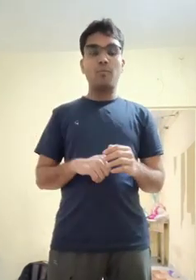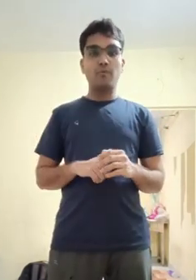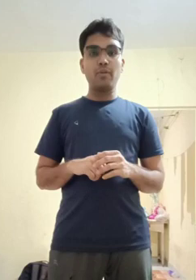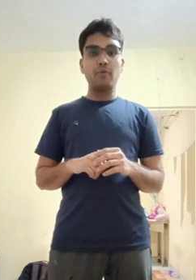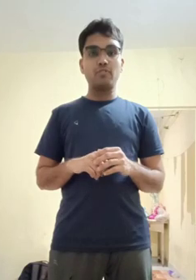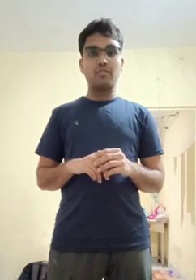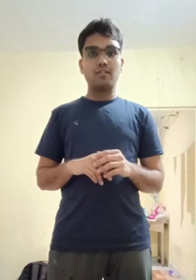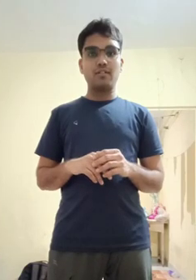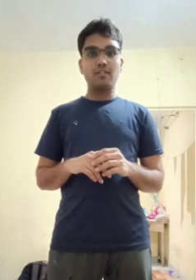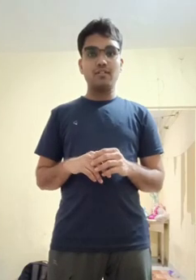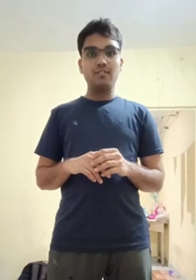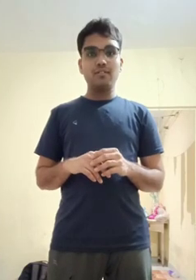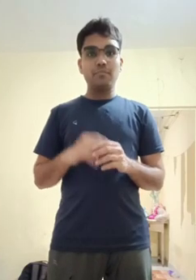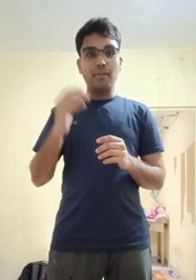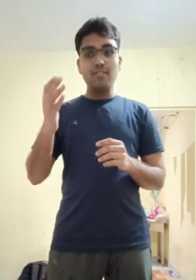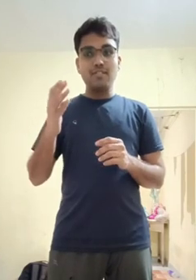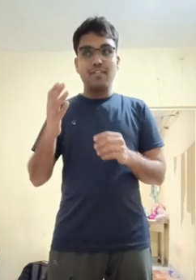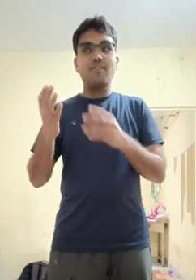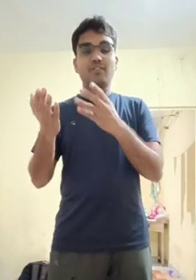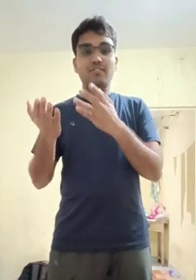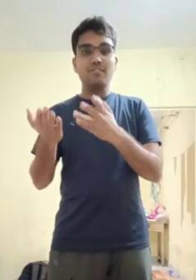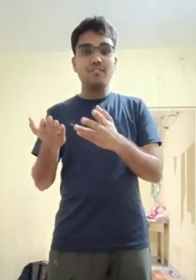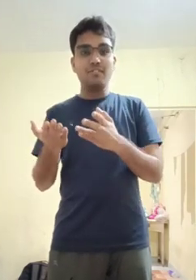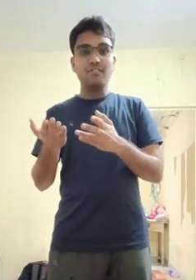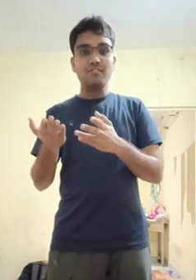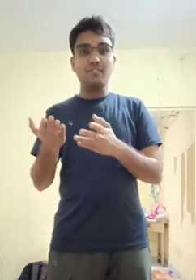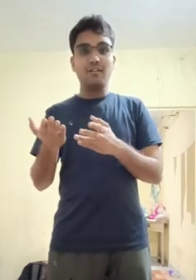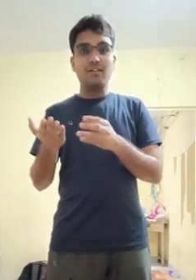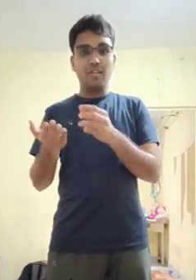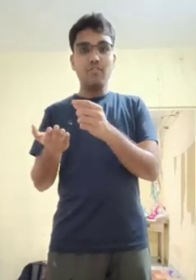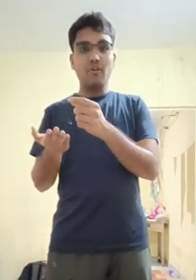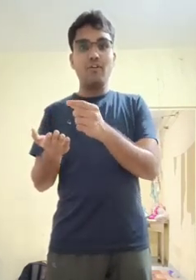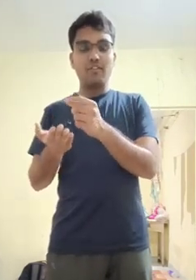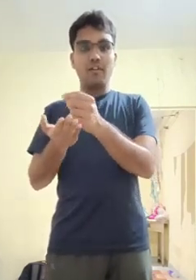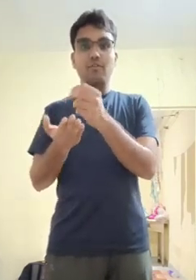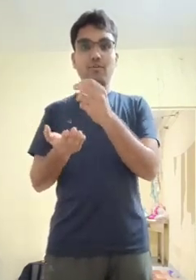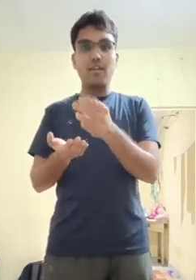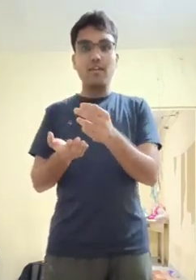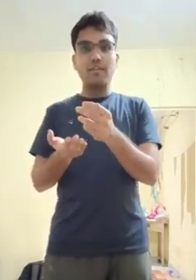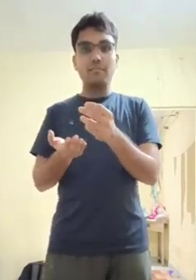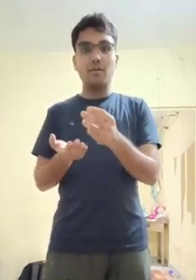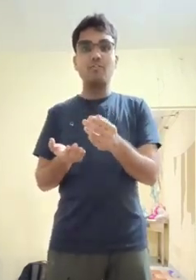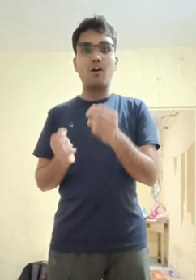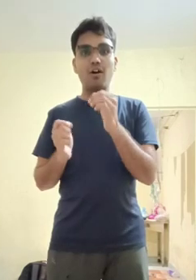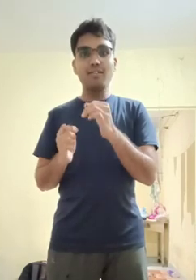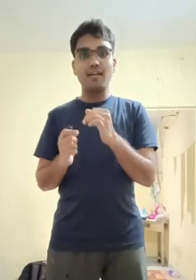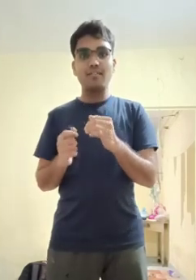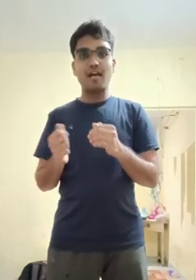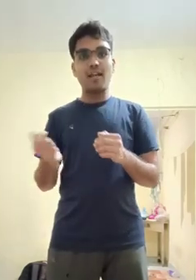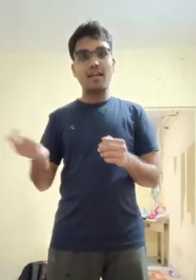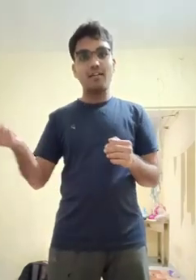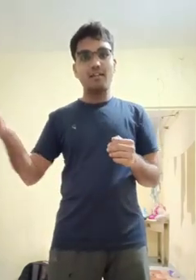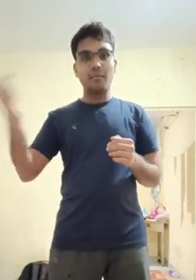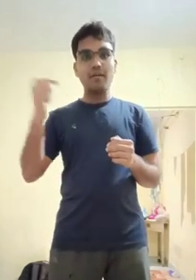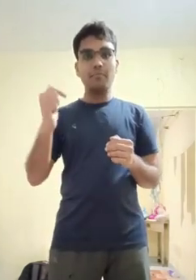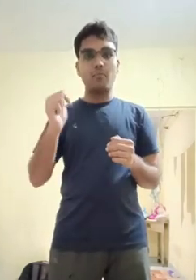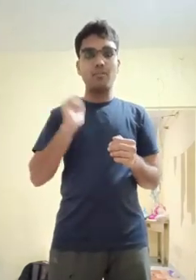computer processor, please give your thread to delay, because all threads are coming from the